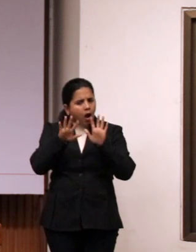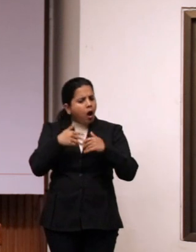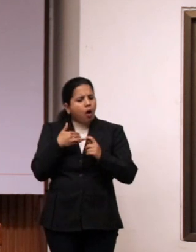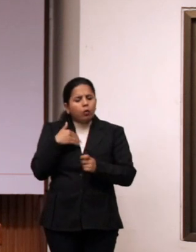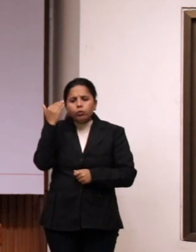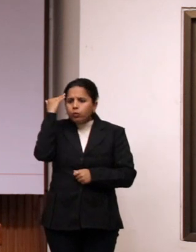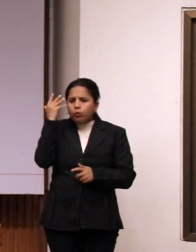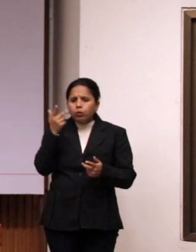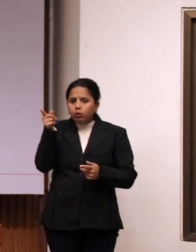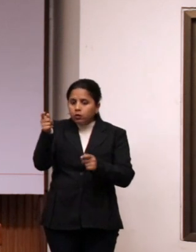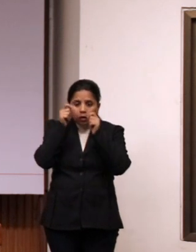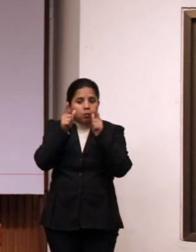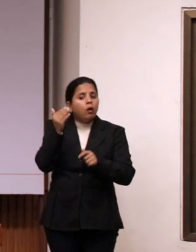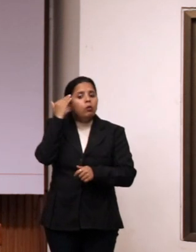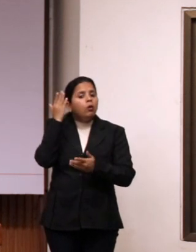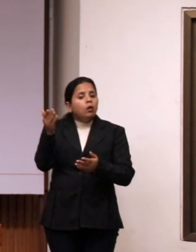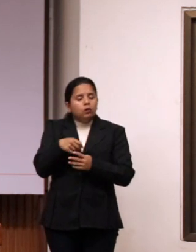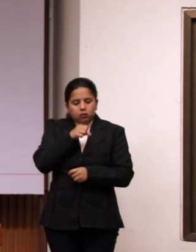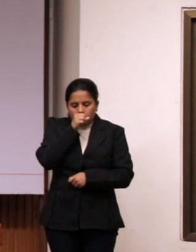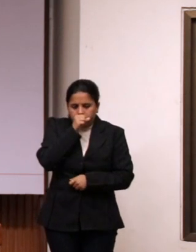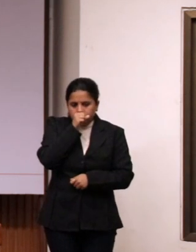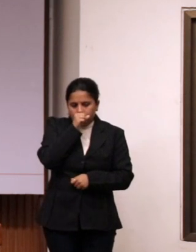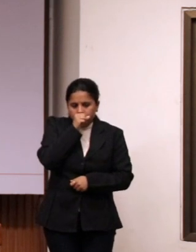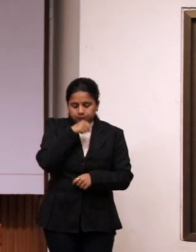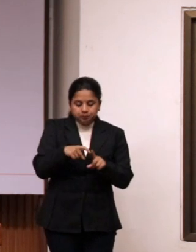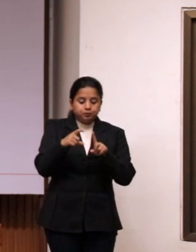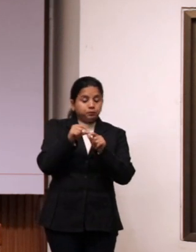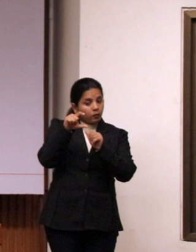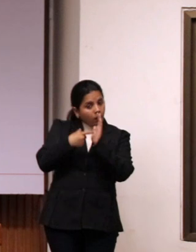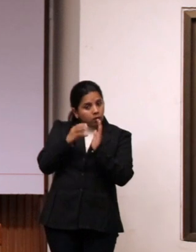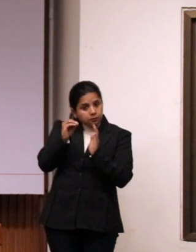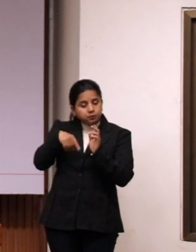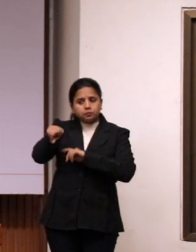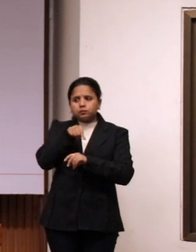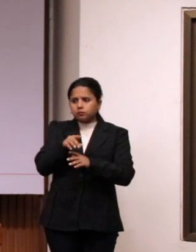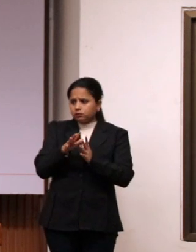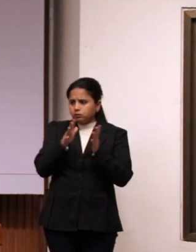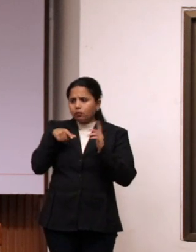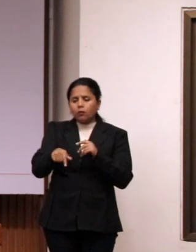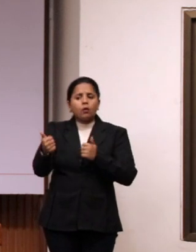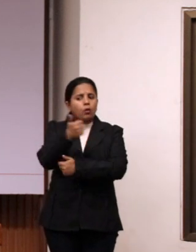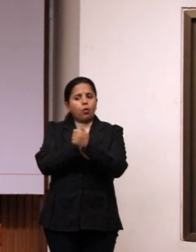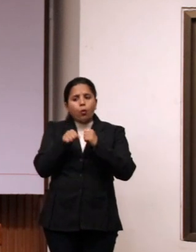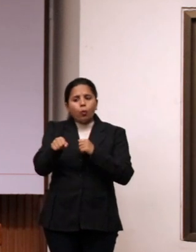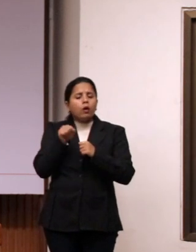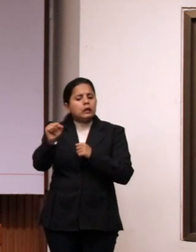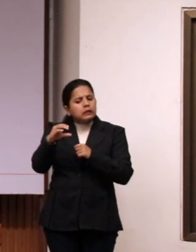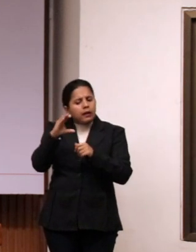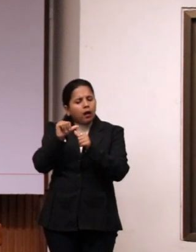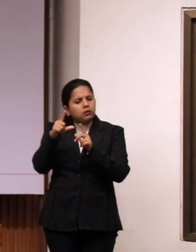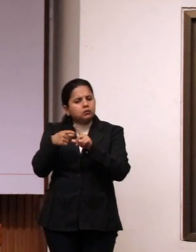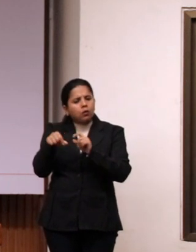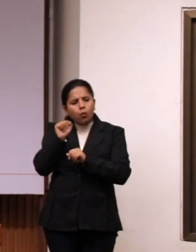know. You will surprise to know that Dacrostachys, Vijay, is competing with Acacia catechu.